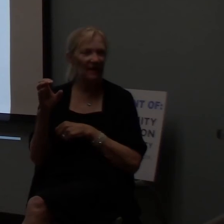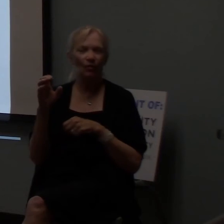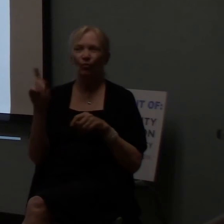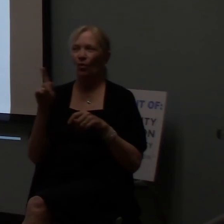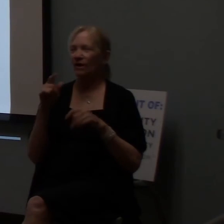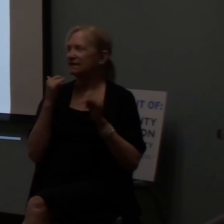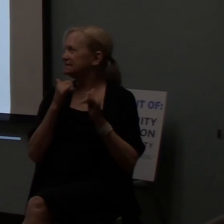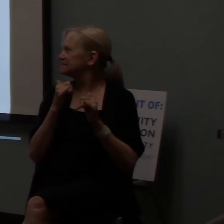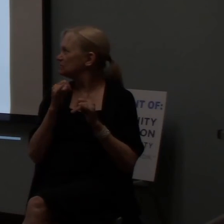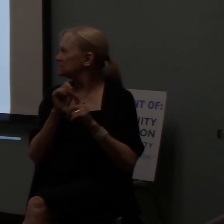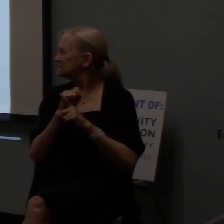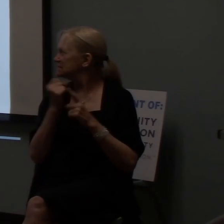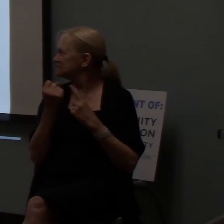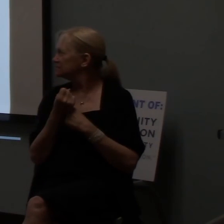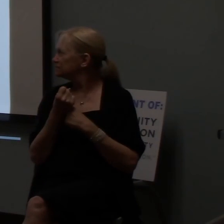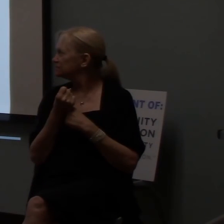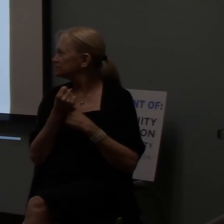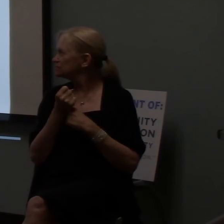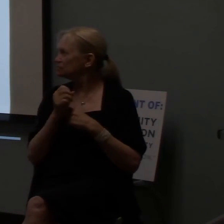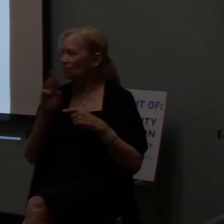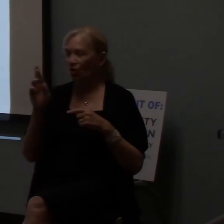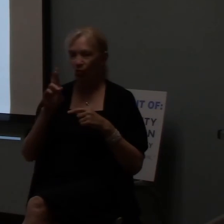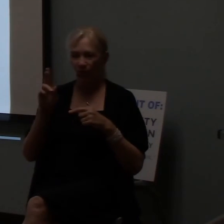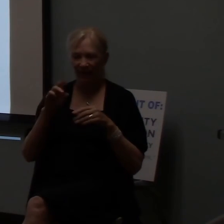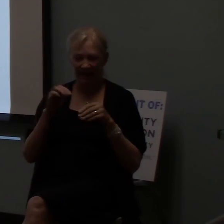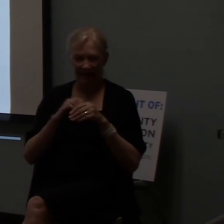situations where the Republicans have been in power,